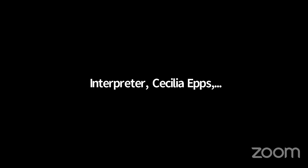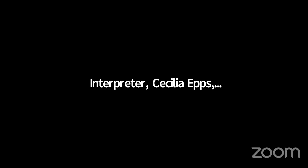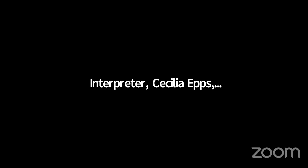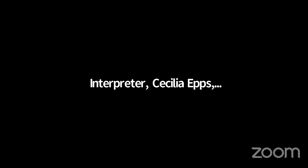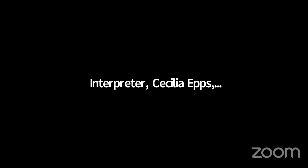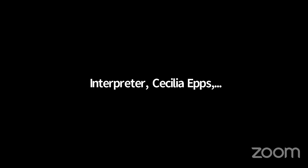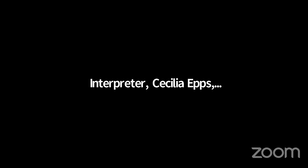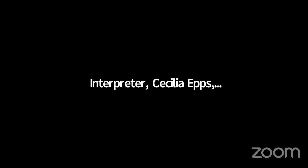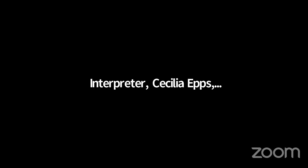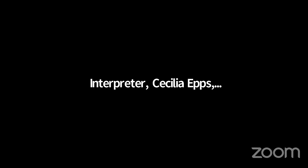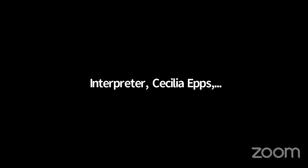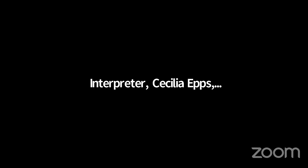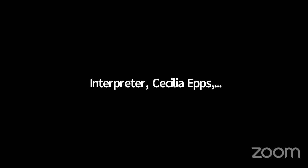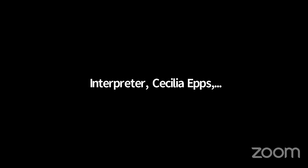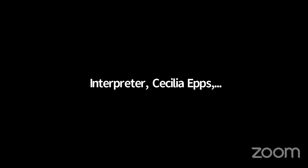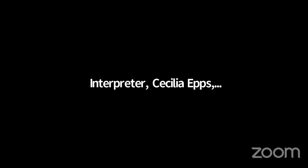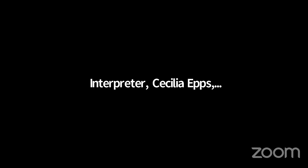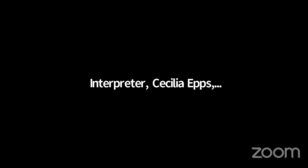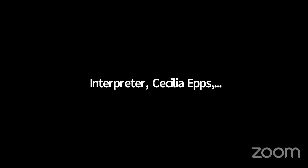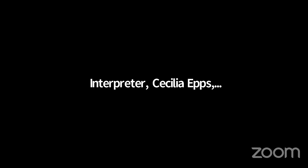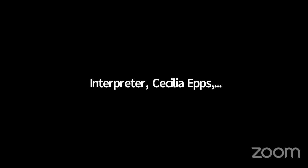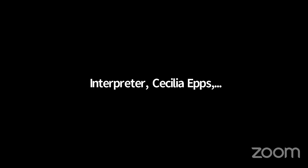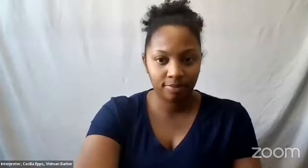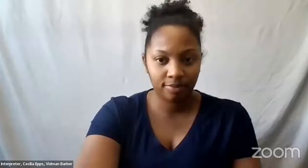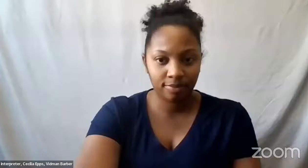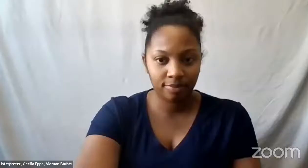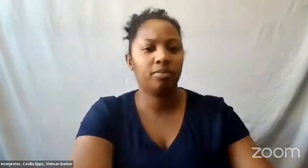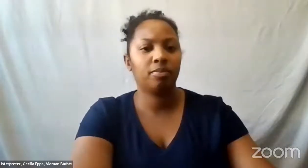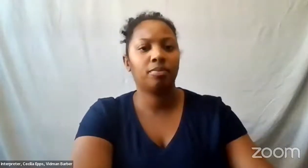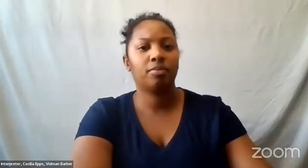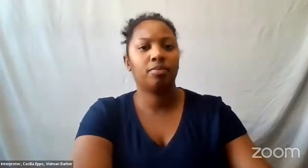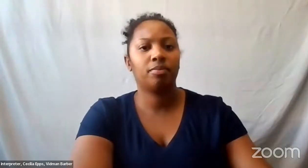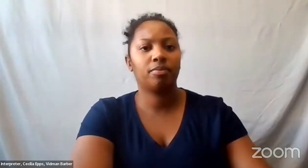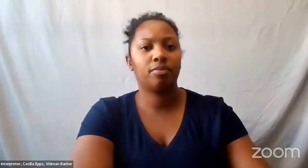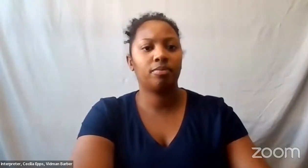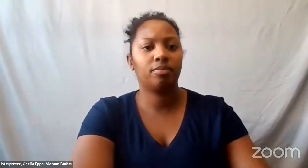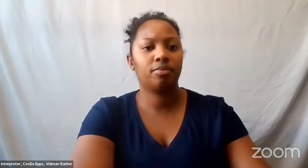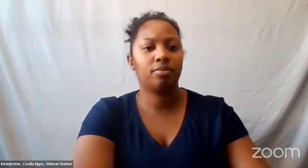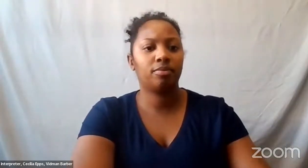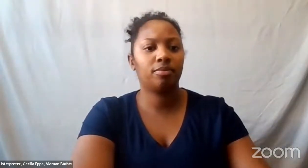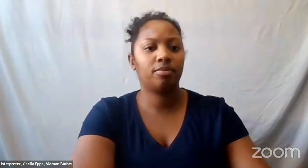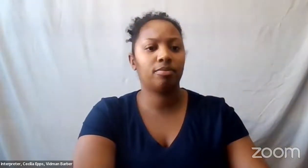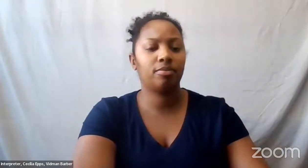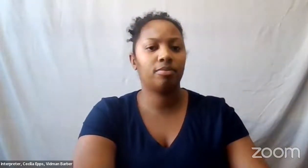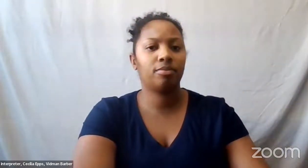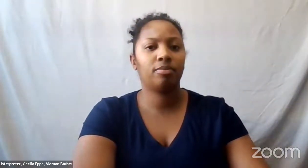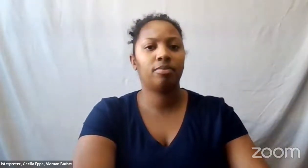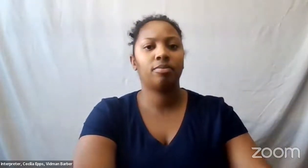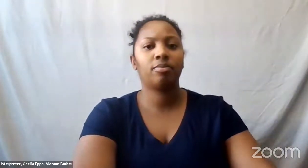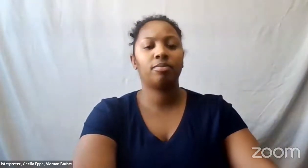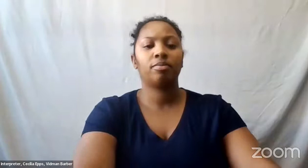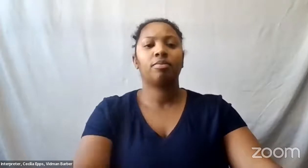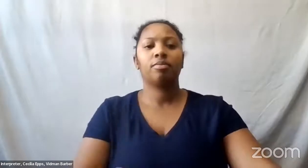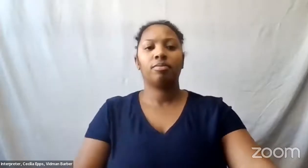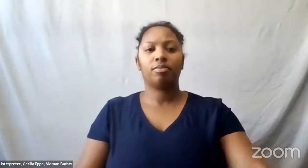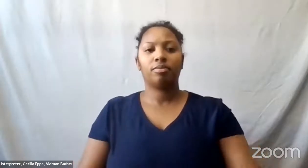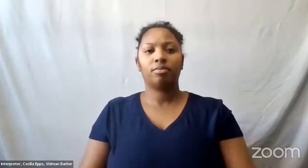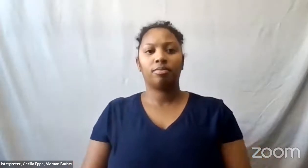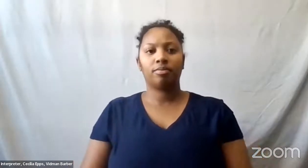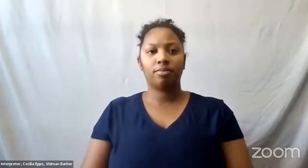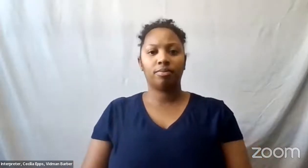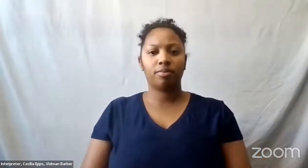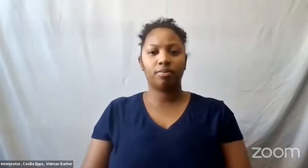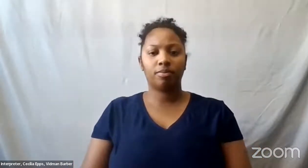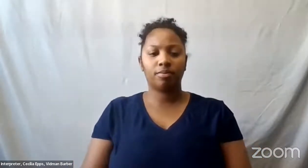No, if you want to just give instructions maybe to the YouTube again so they can know, but everybody who wanted to be in a breakout room should be in one. Okay,